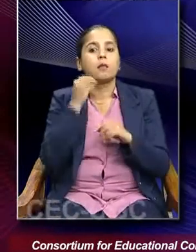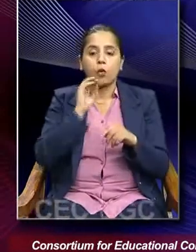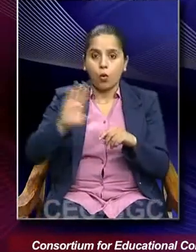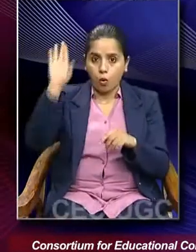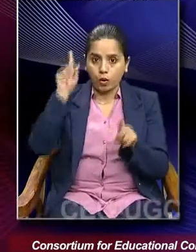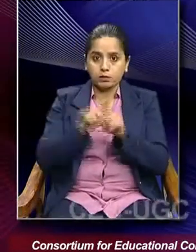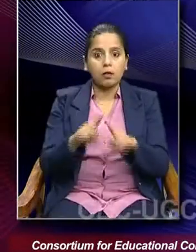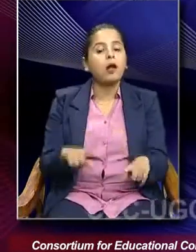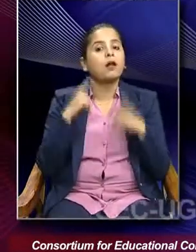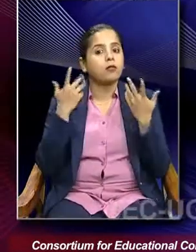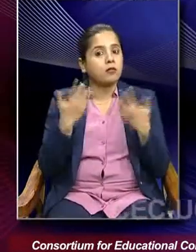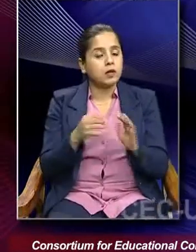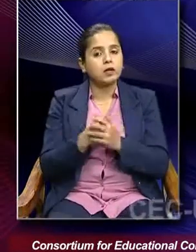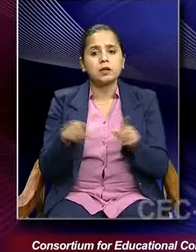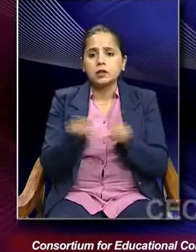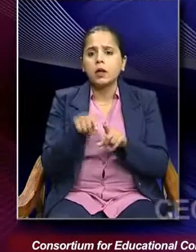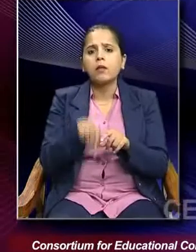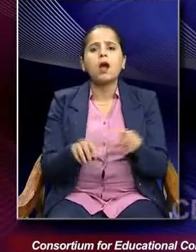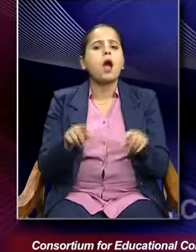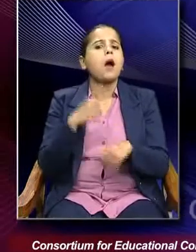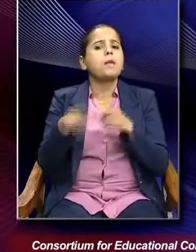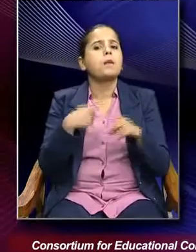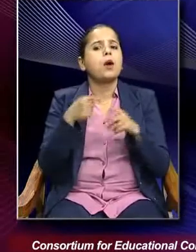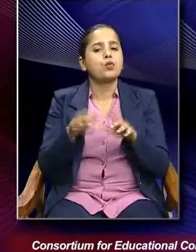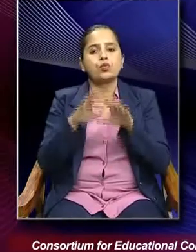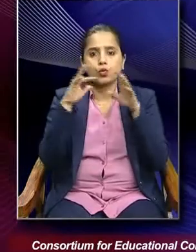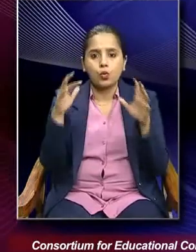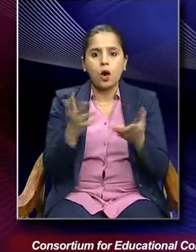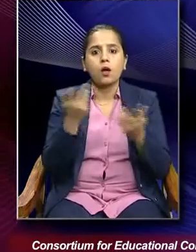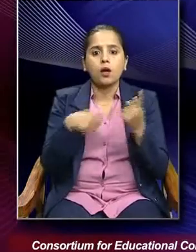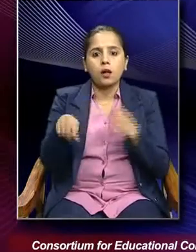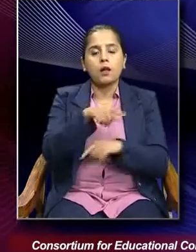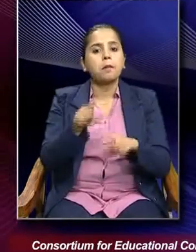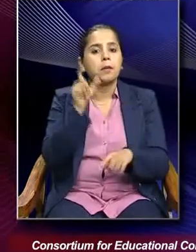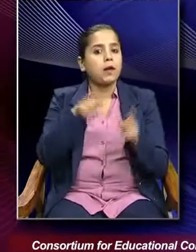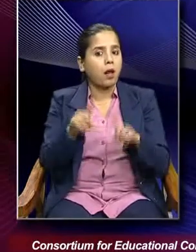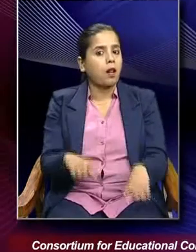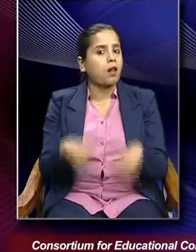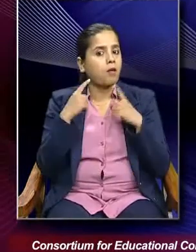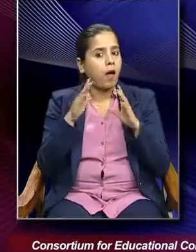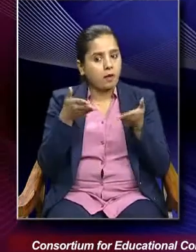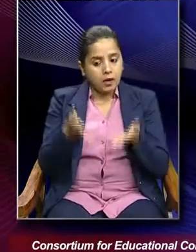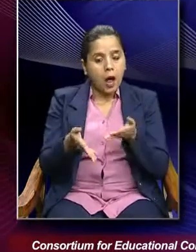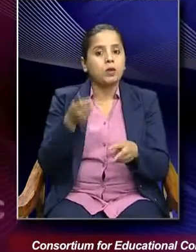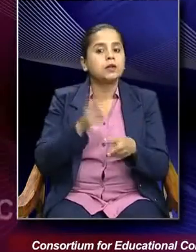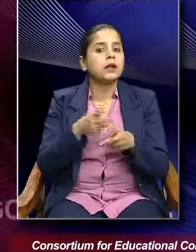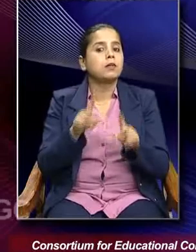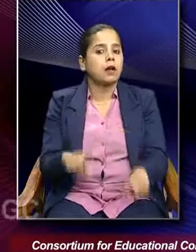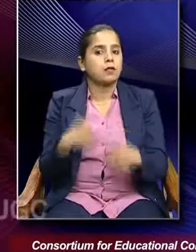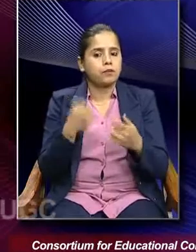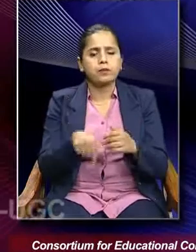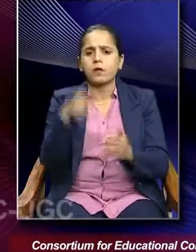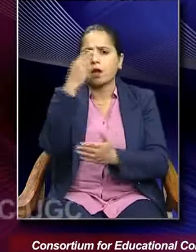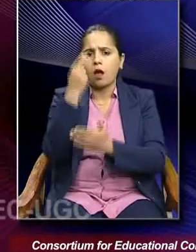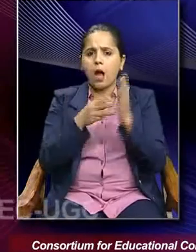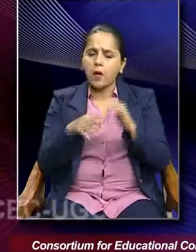and also about the world and the moment in which they are living in the present. So art has